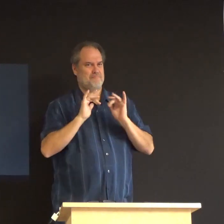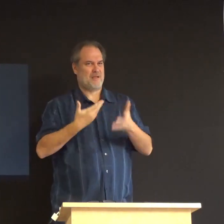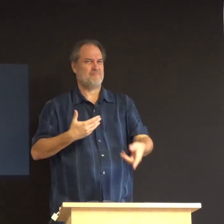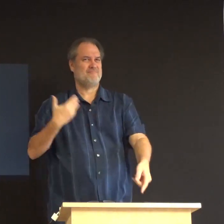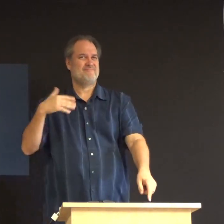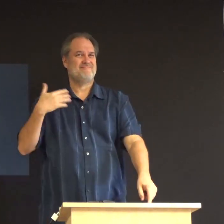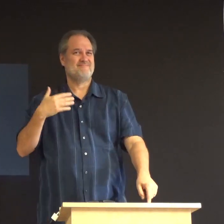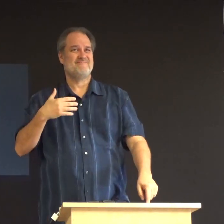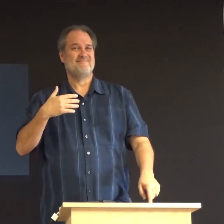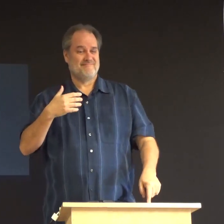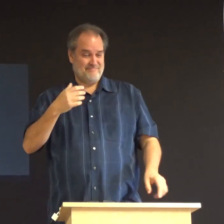The Bible.